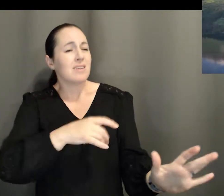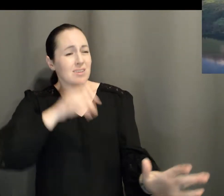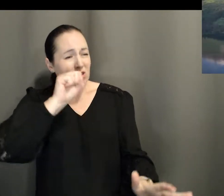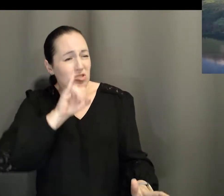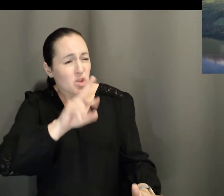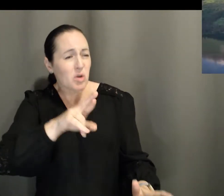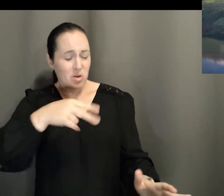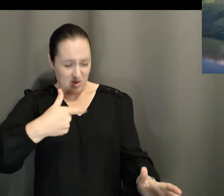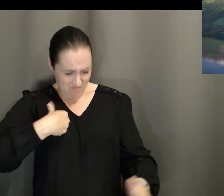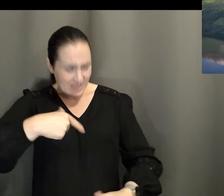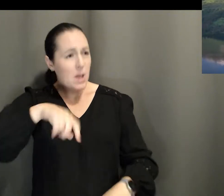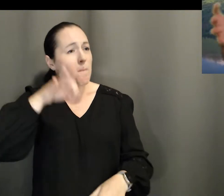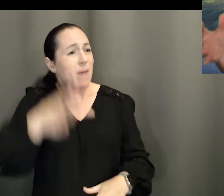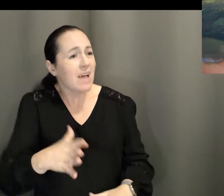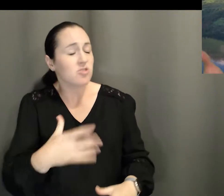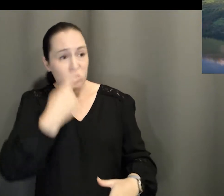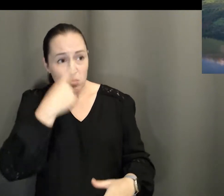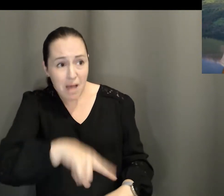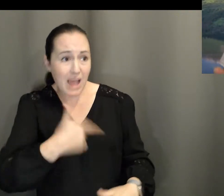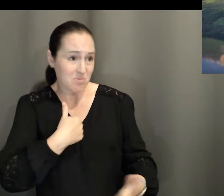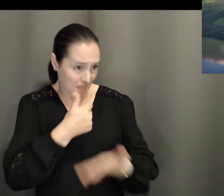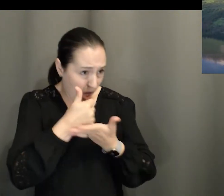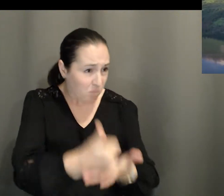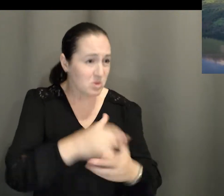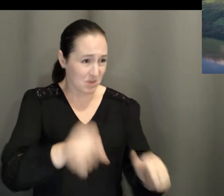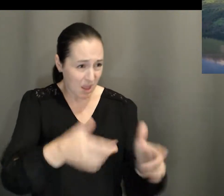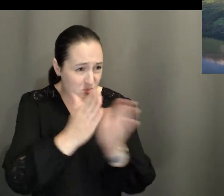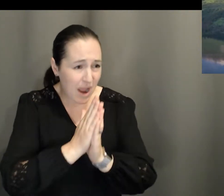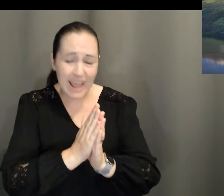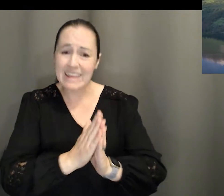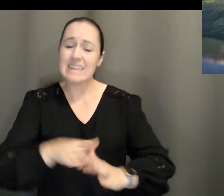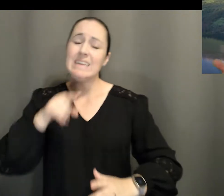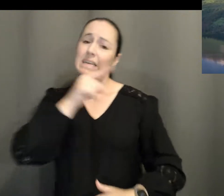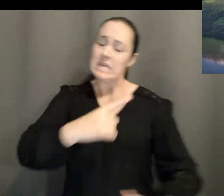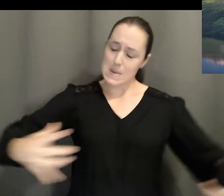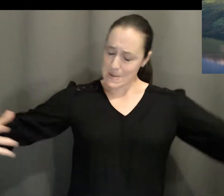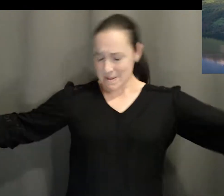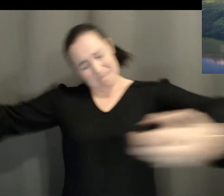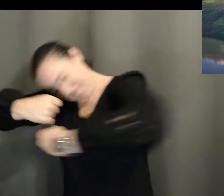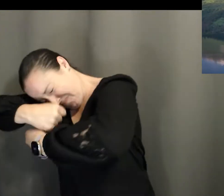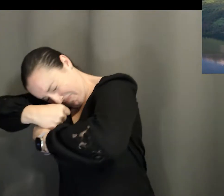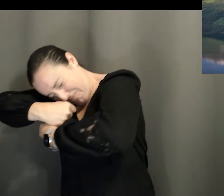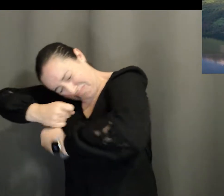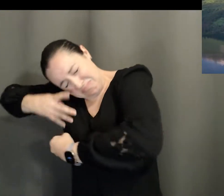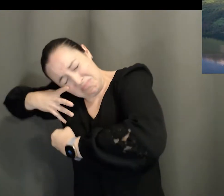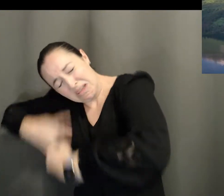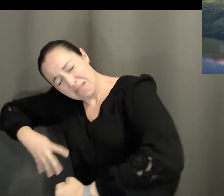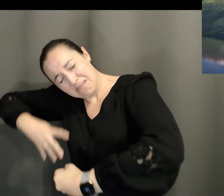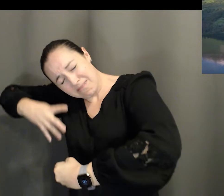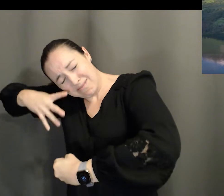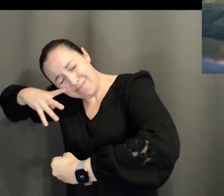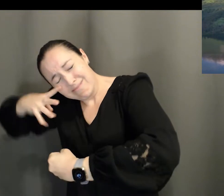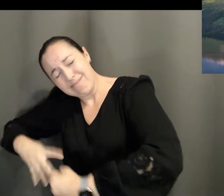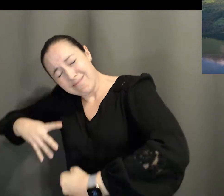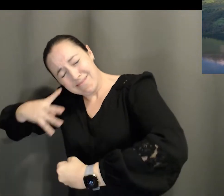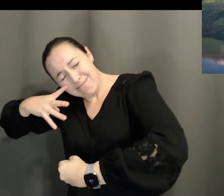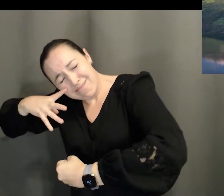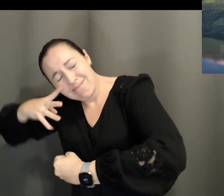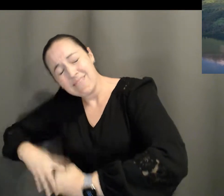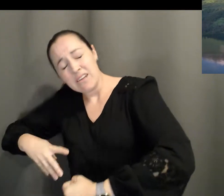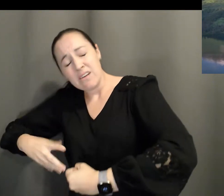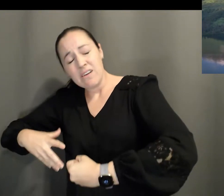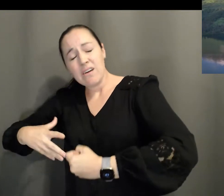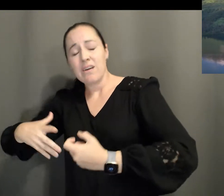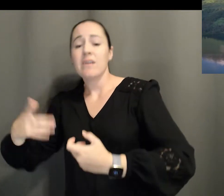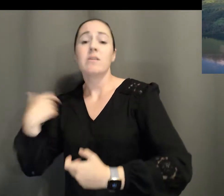He's walking down the highway. I run up and I grab. I say, sir, I'm a pastor. Can I help you? Can I pray with you? And he grabs me and digs his face into my chest and